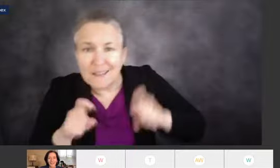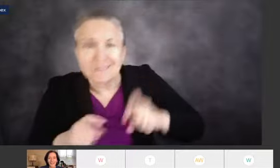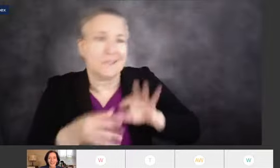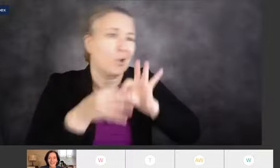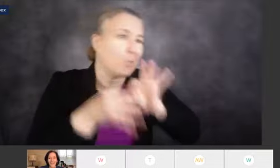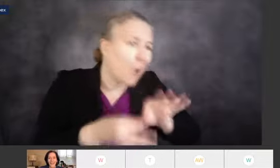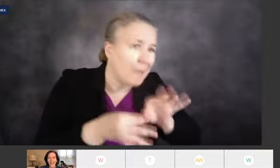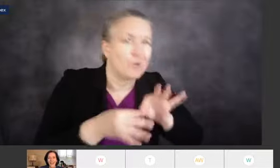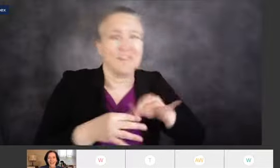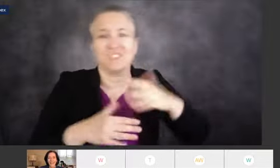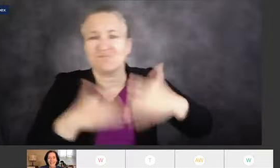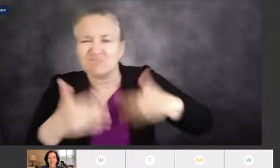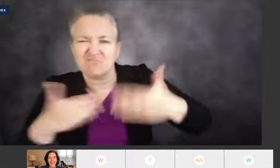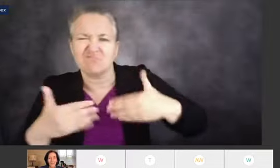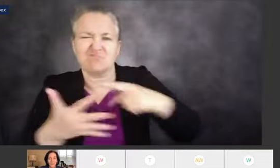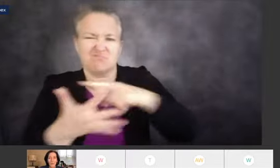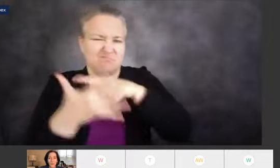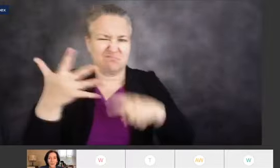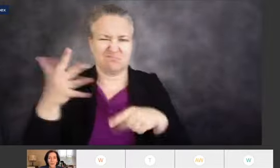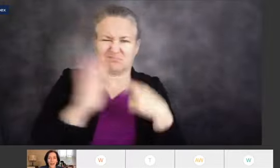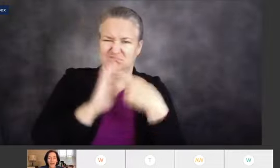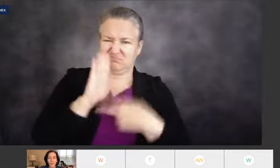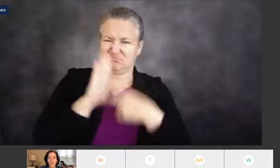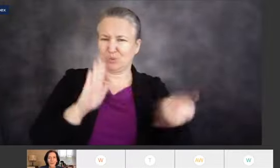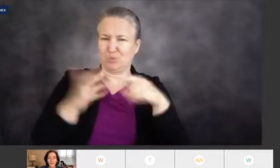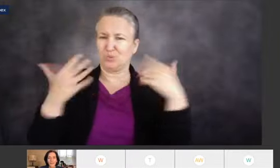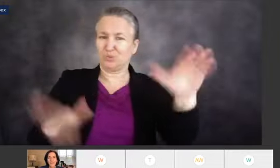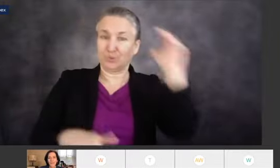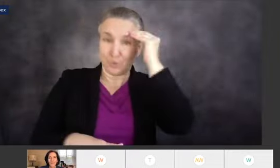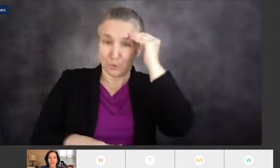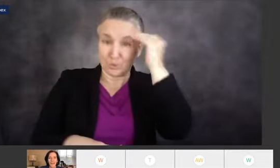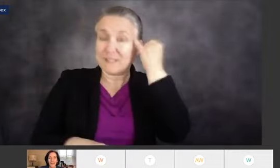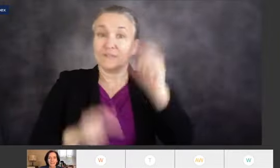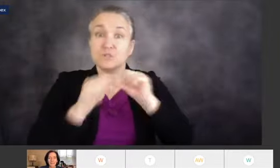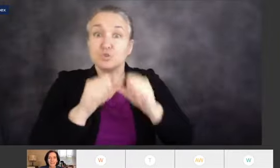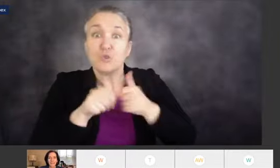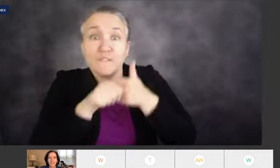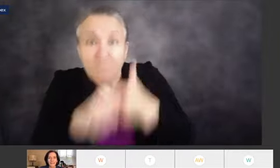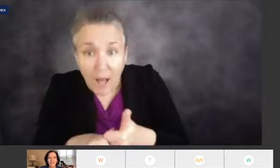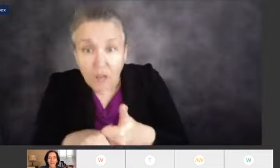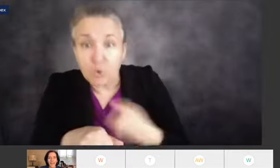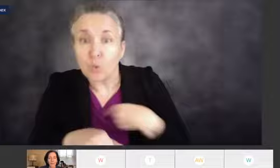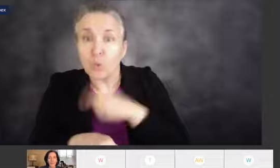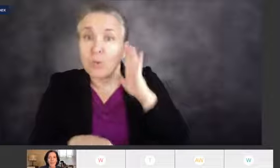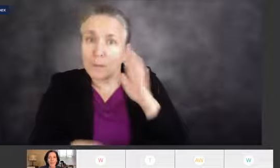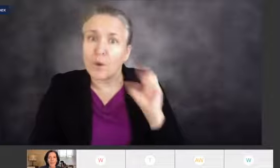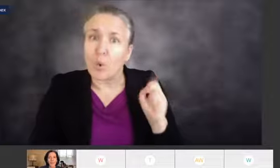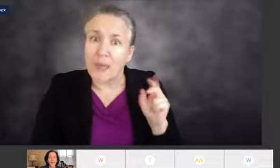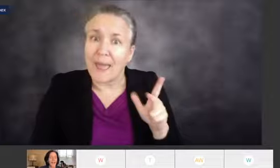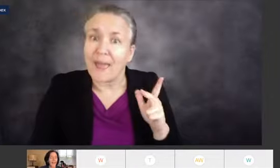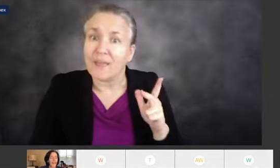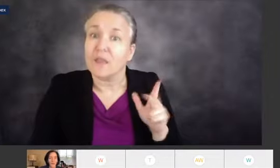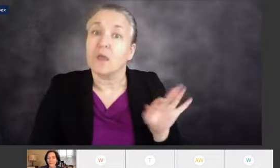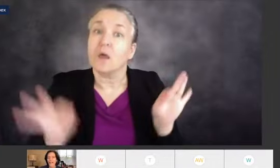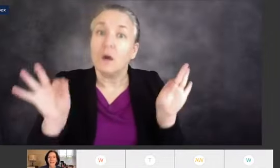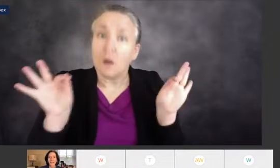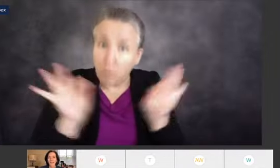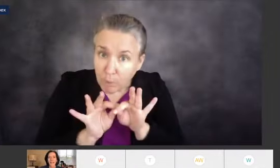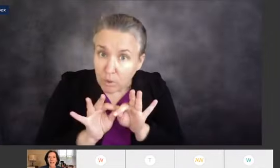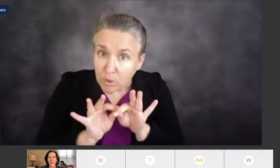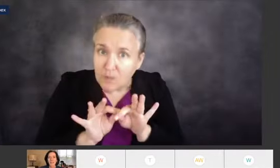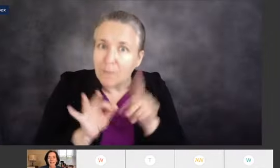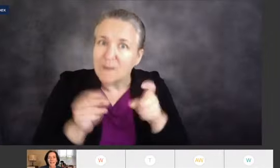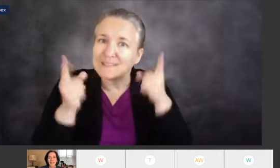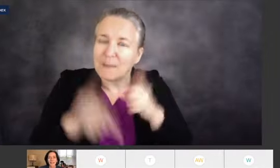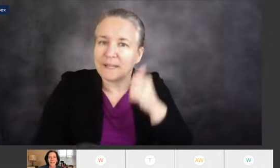contact tracing. And if people do that, we will get through this okay. But they have to do that in every day.